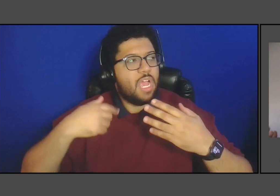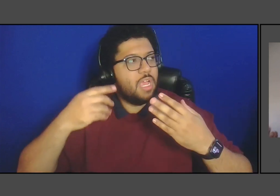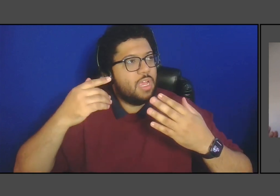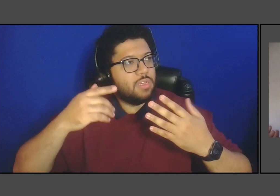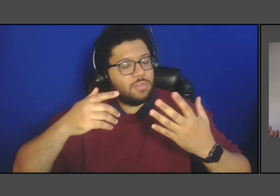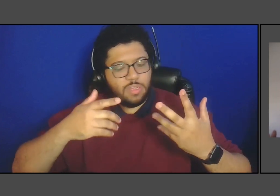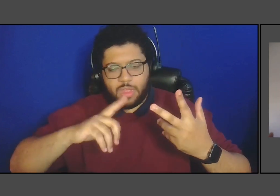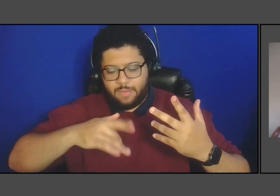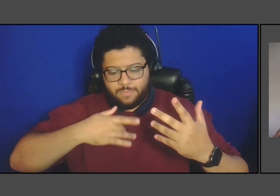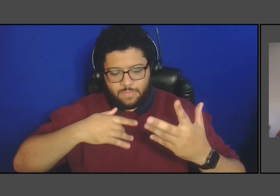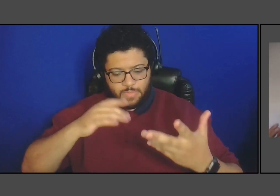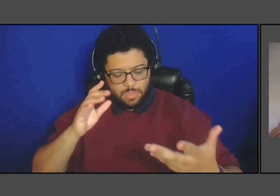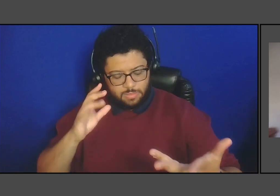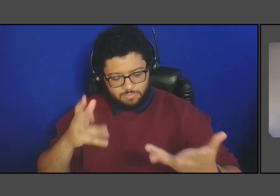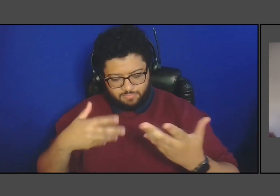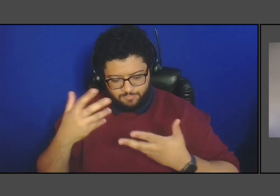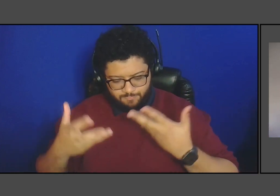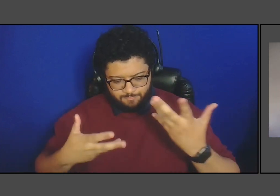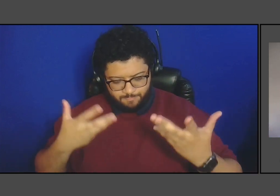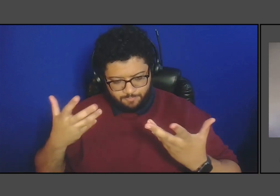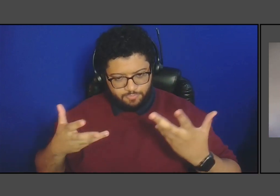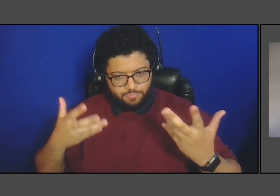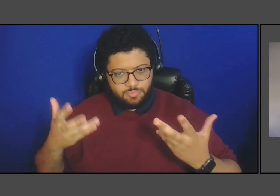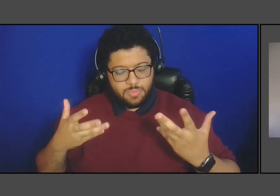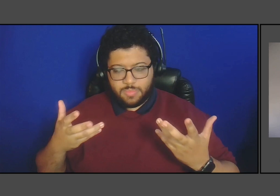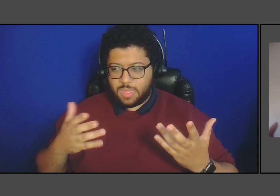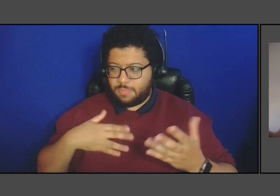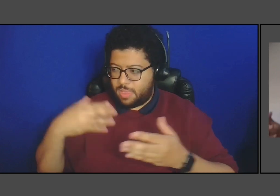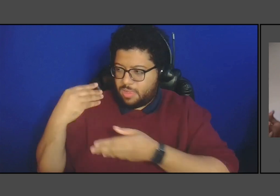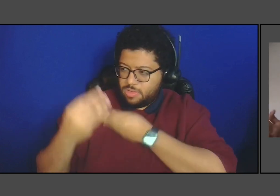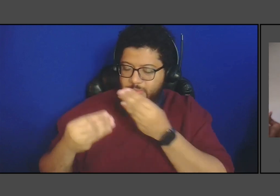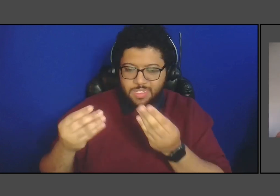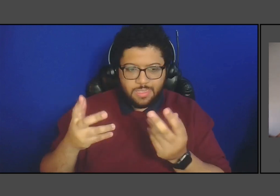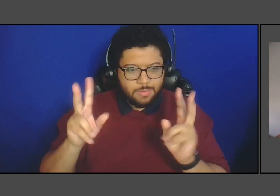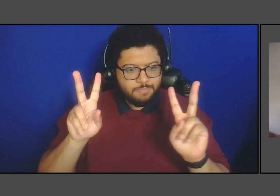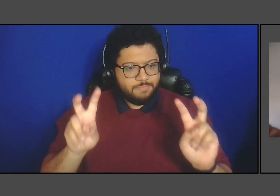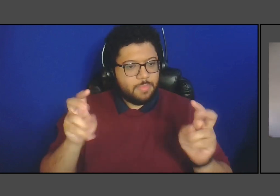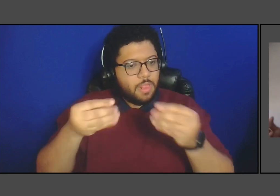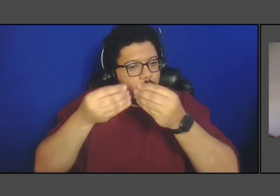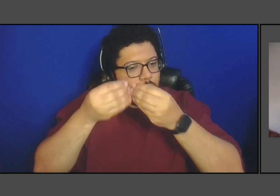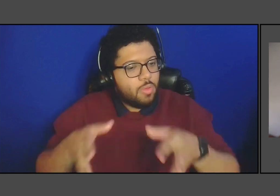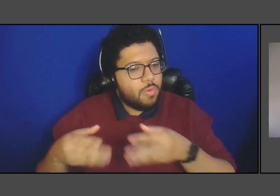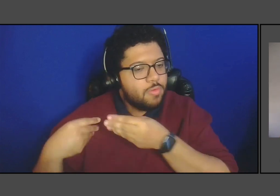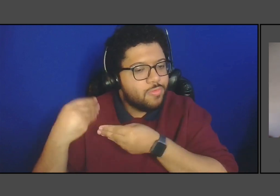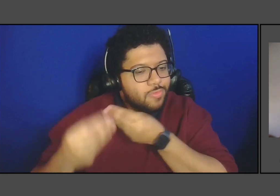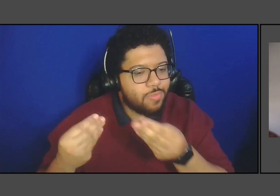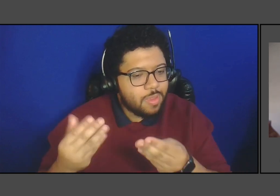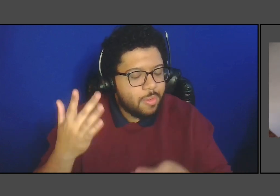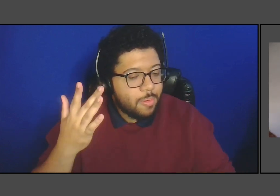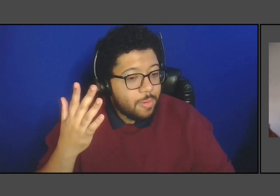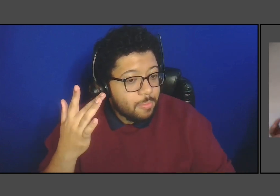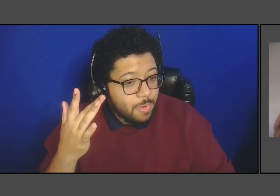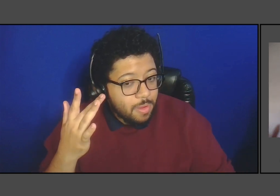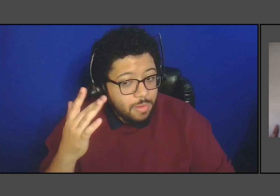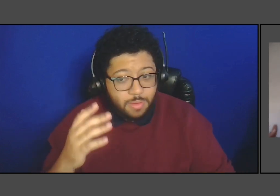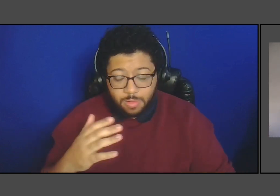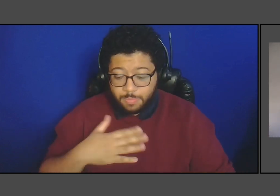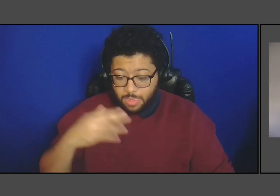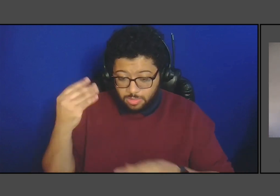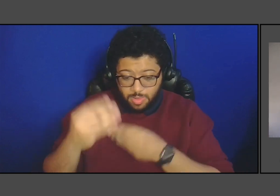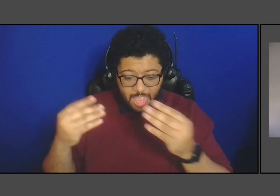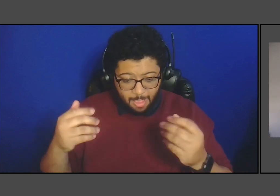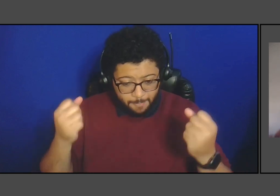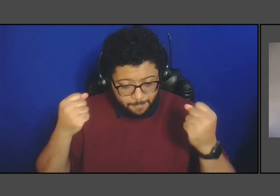my generation is almost like a lost generation, because it's a generation that has a lot to say about